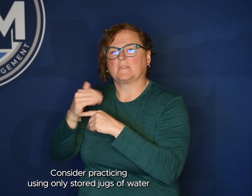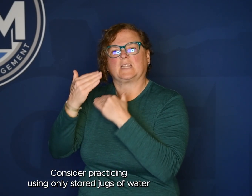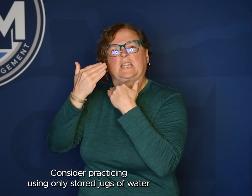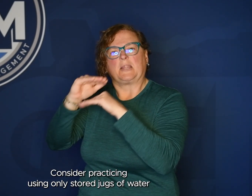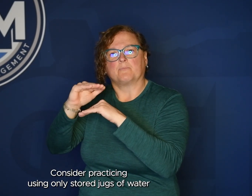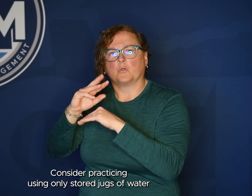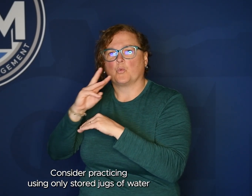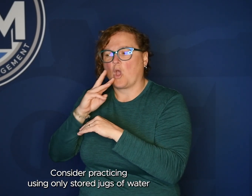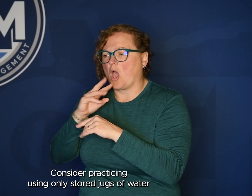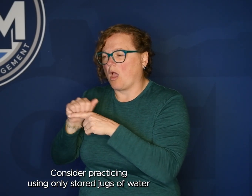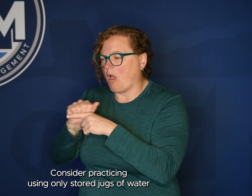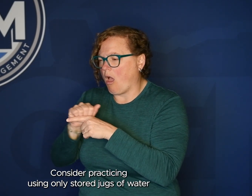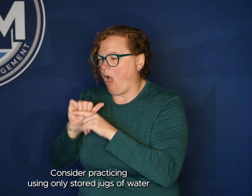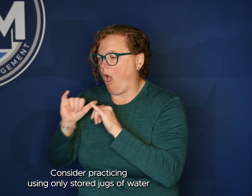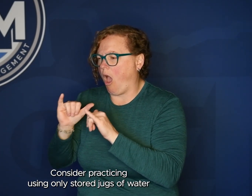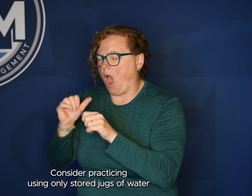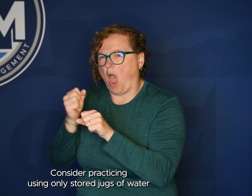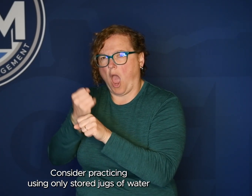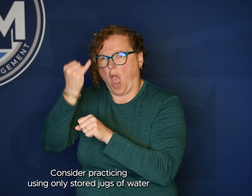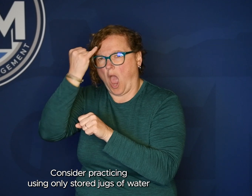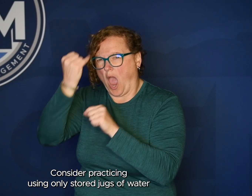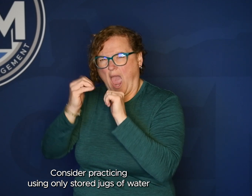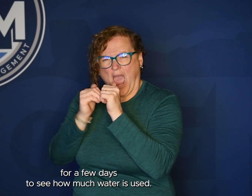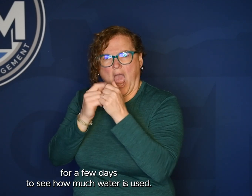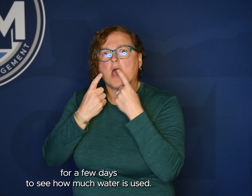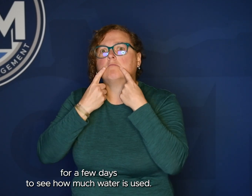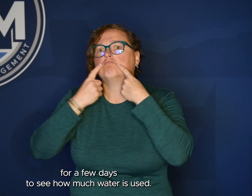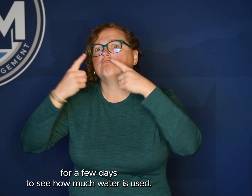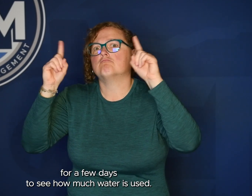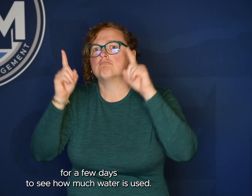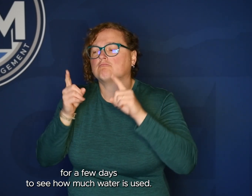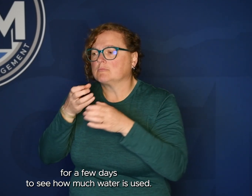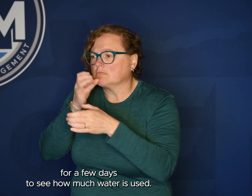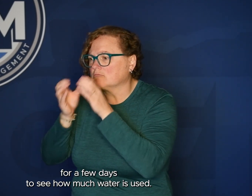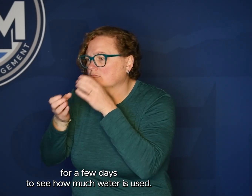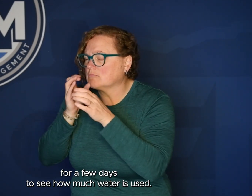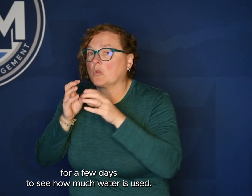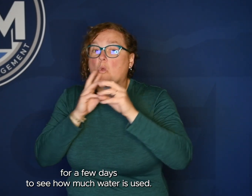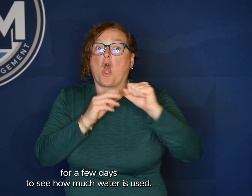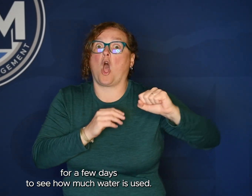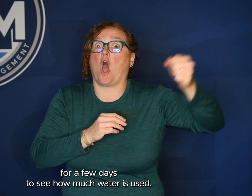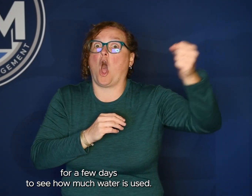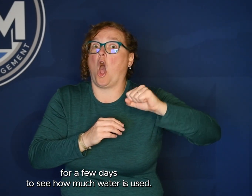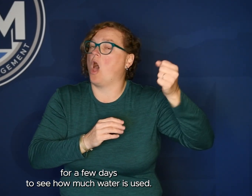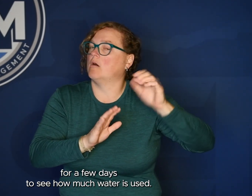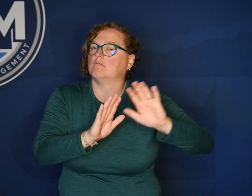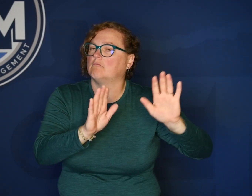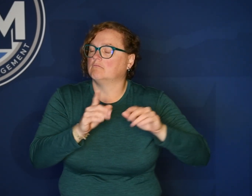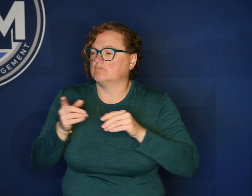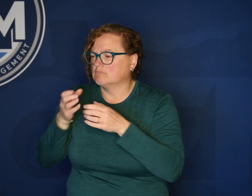Consider practicing using only stored jugs of water for a few days to see how much water is used.